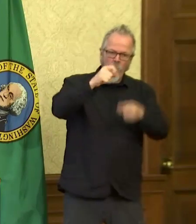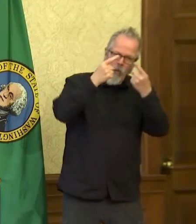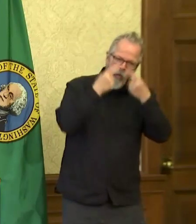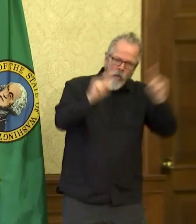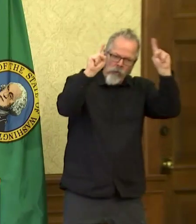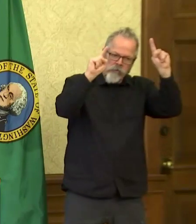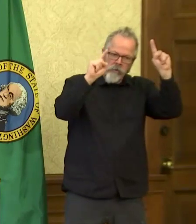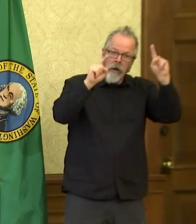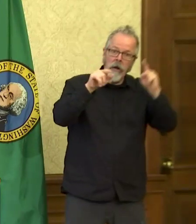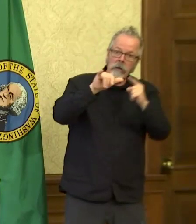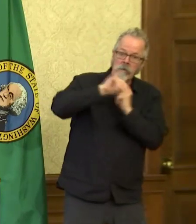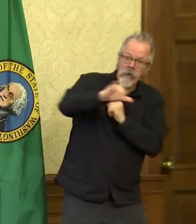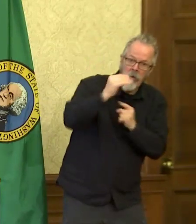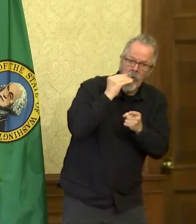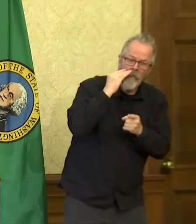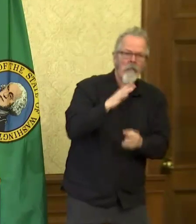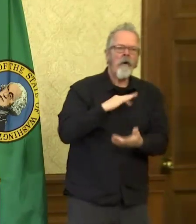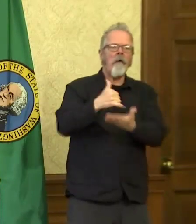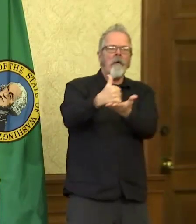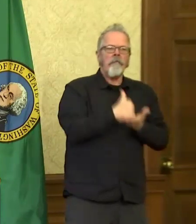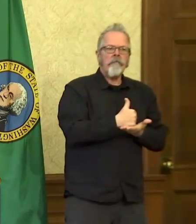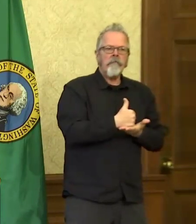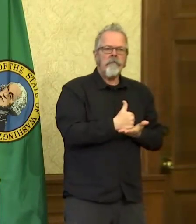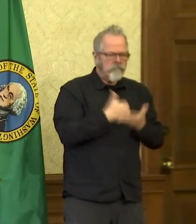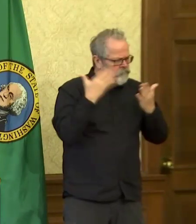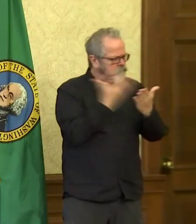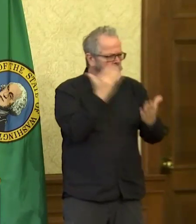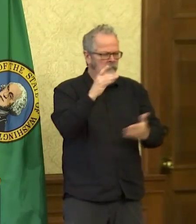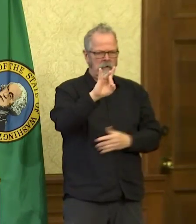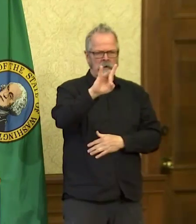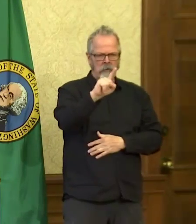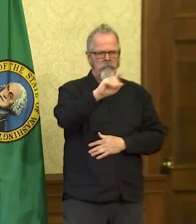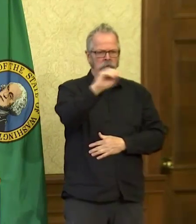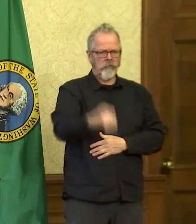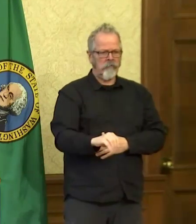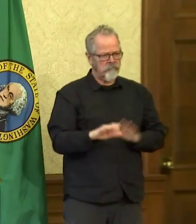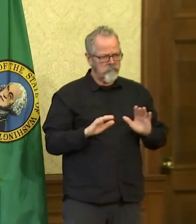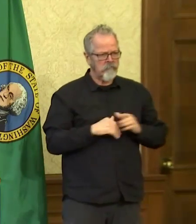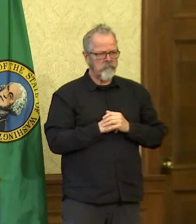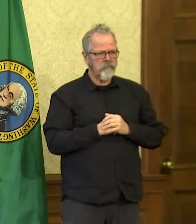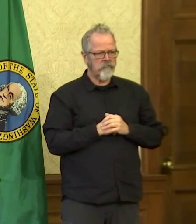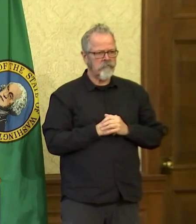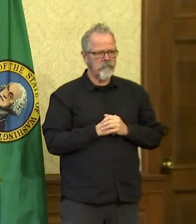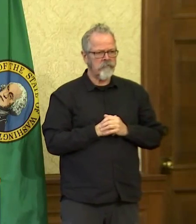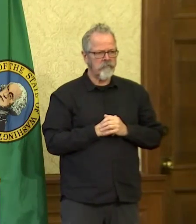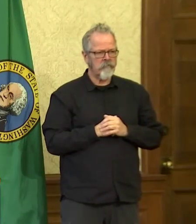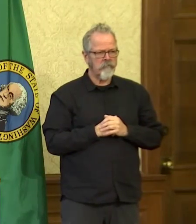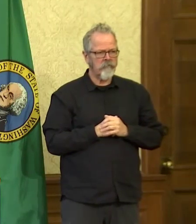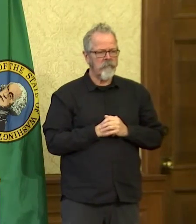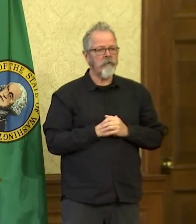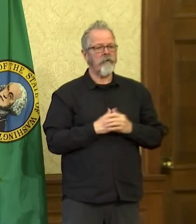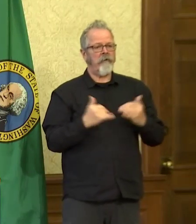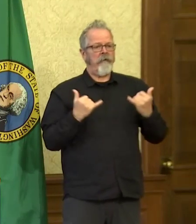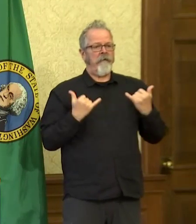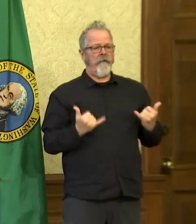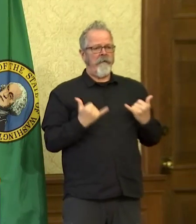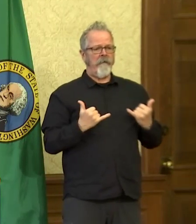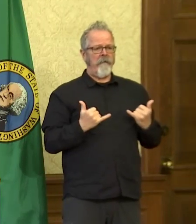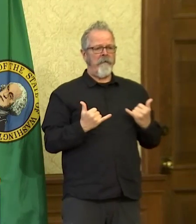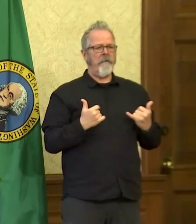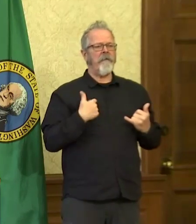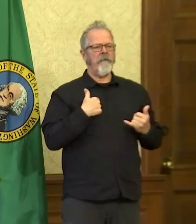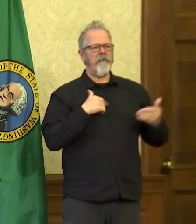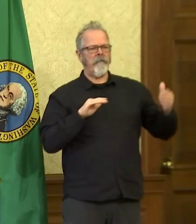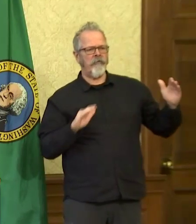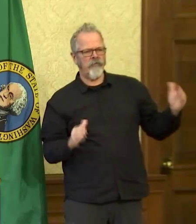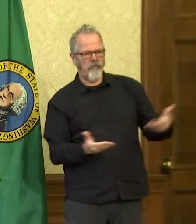to turn it over to a couple members of the working group who've been so effective in leading this effort. Mark Riker of the State Building and Construction